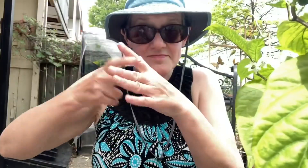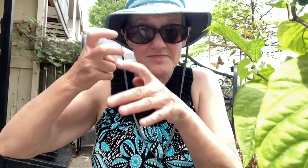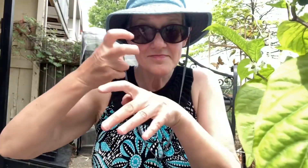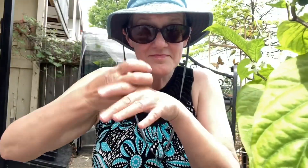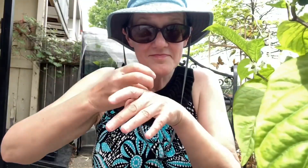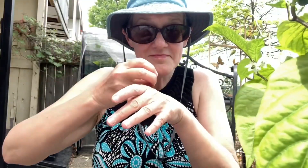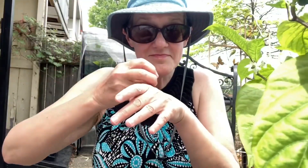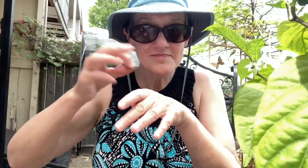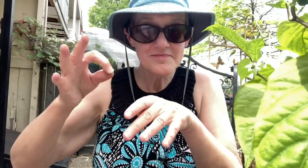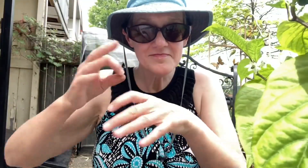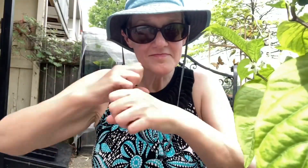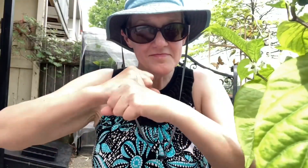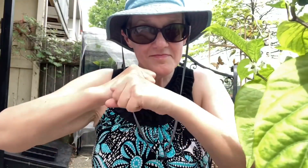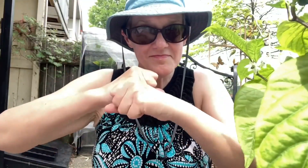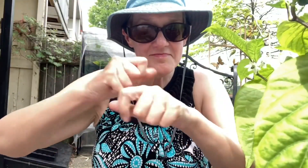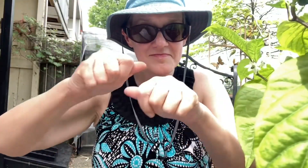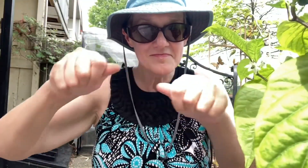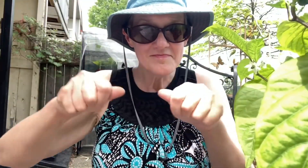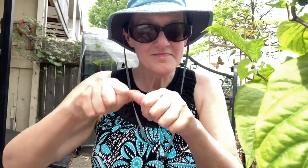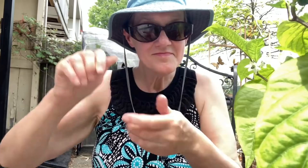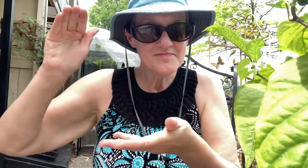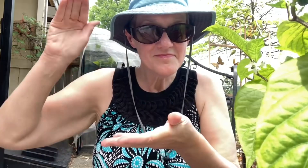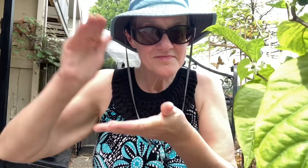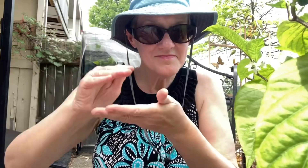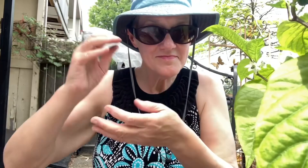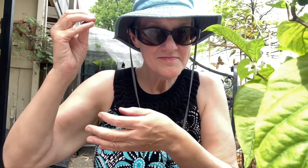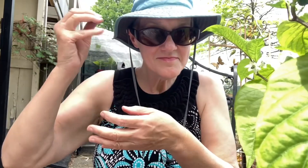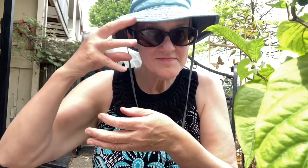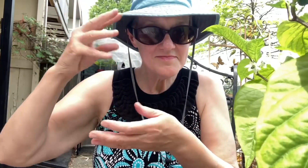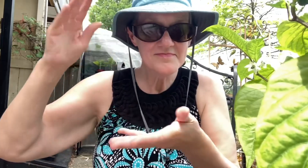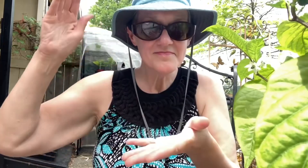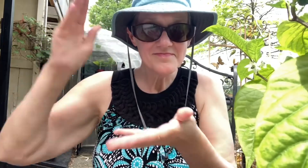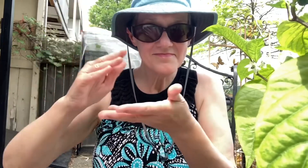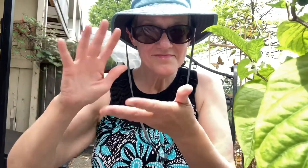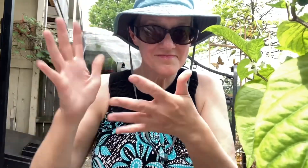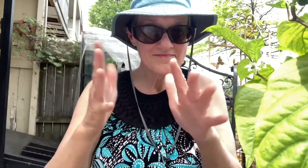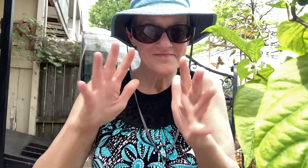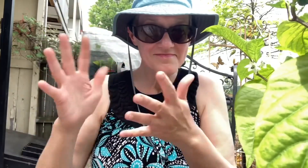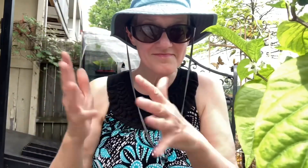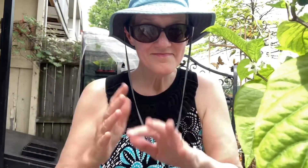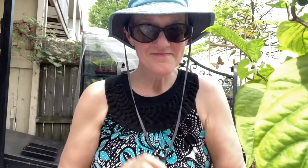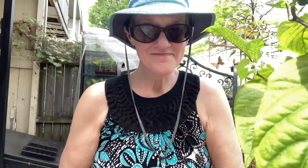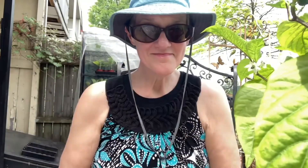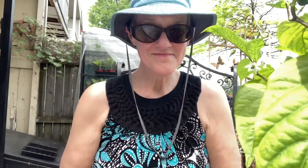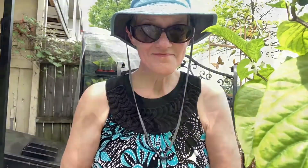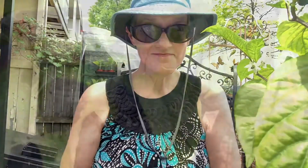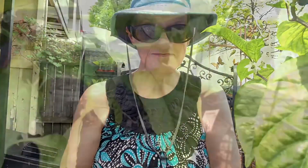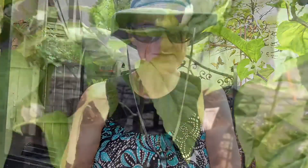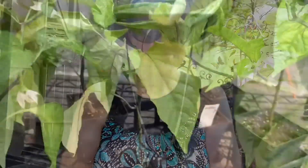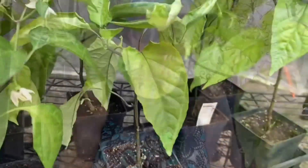I'm going to start hardening them off in a protected area where there's less sun and wind.